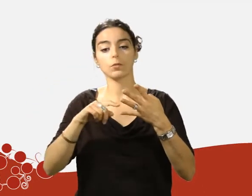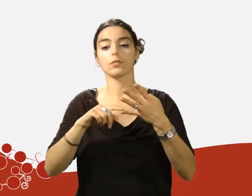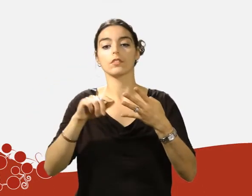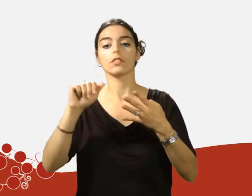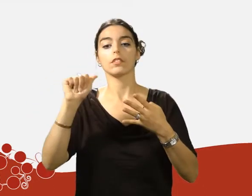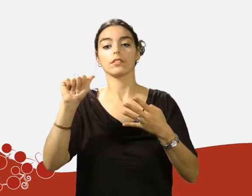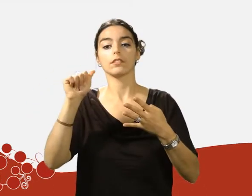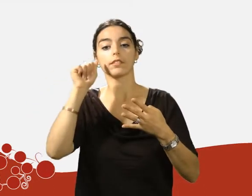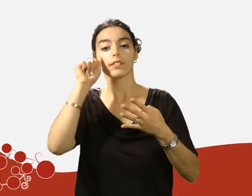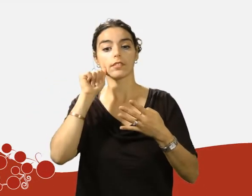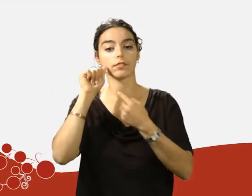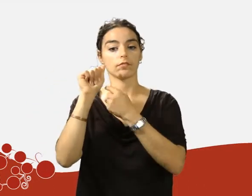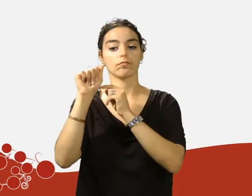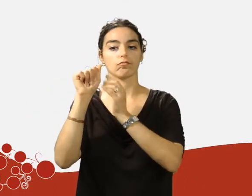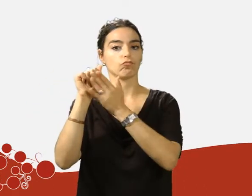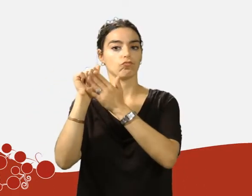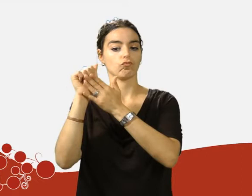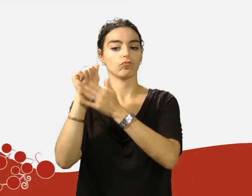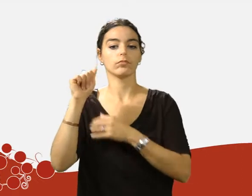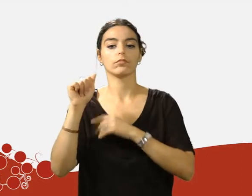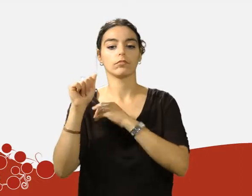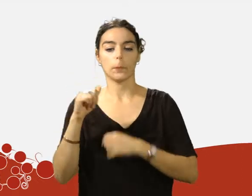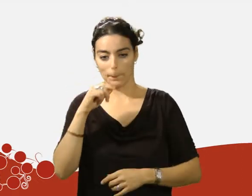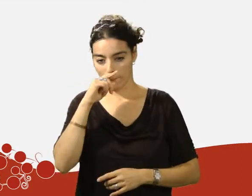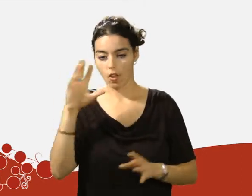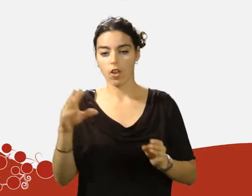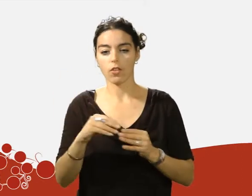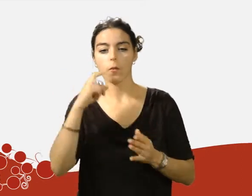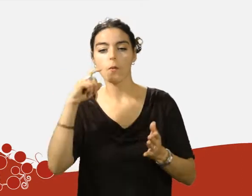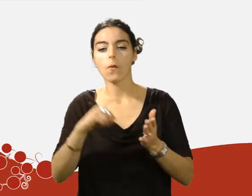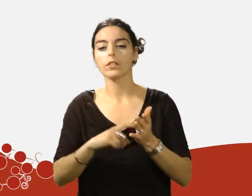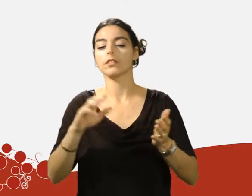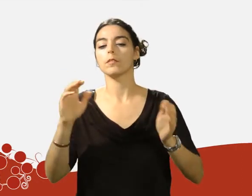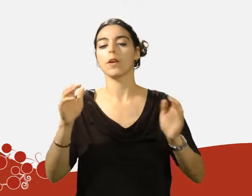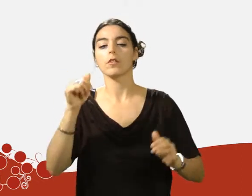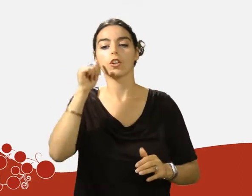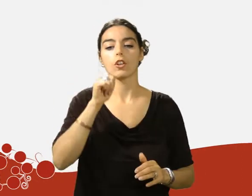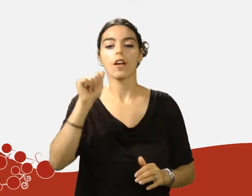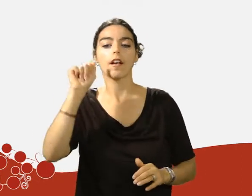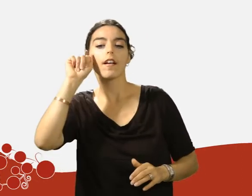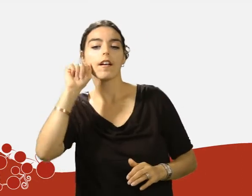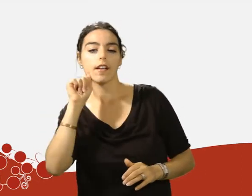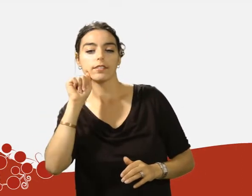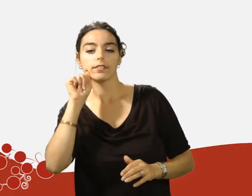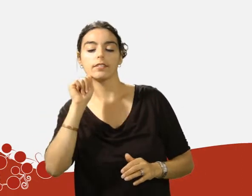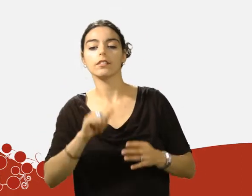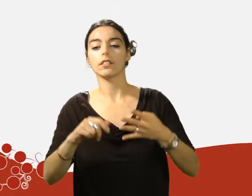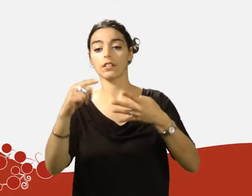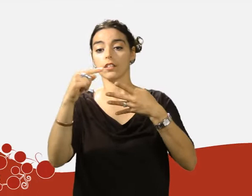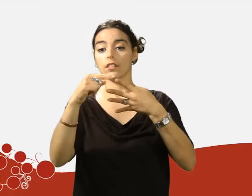is down. Let's compare the parameters for these 2 signs. The hand shapes are different as well as the